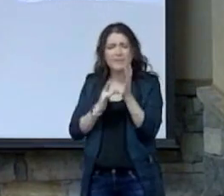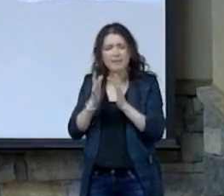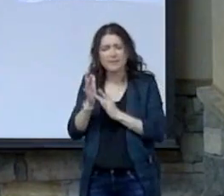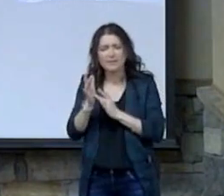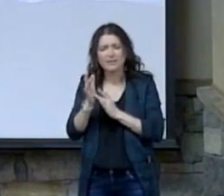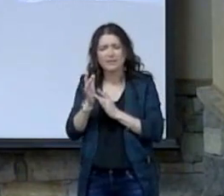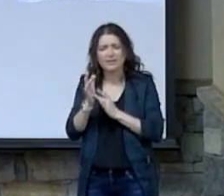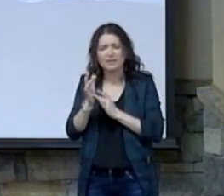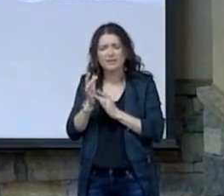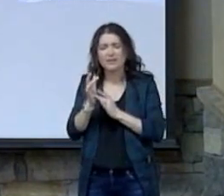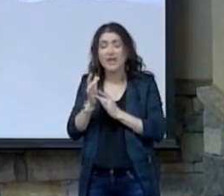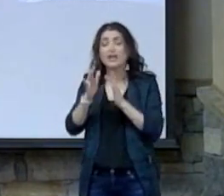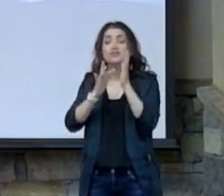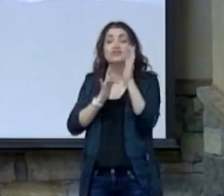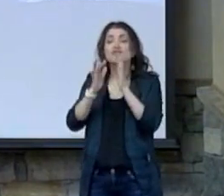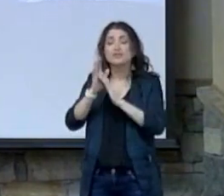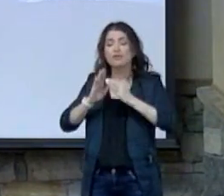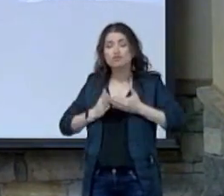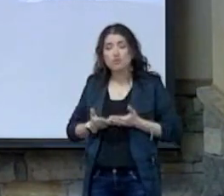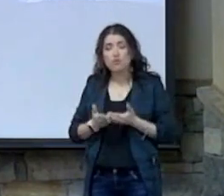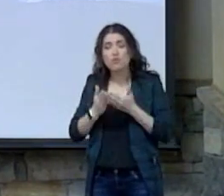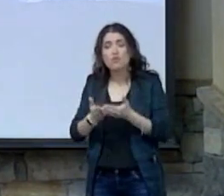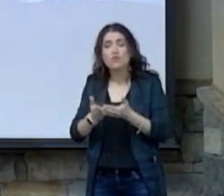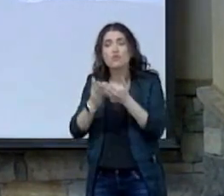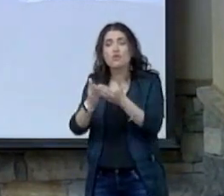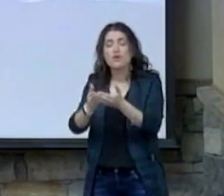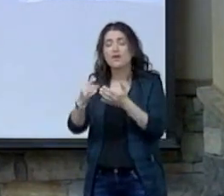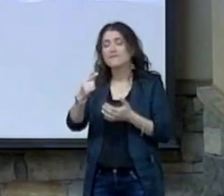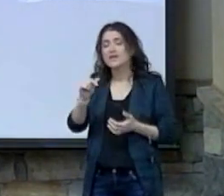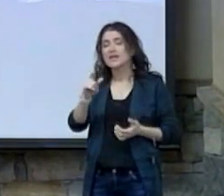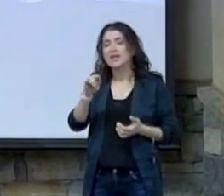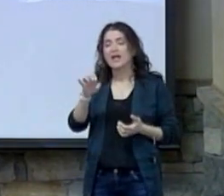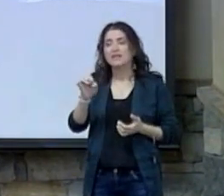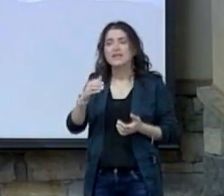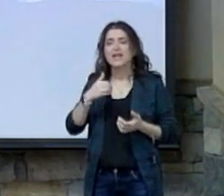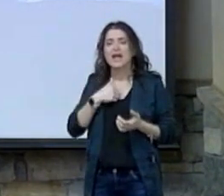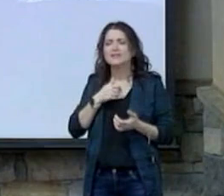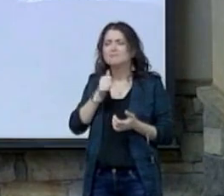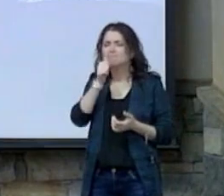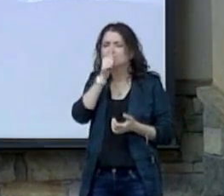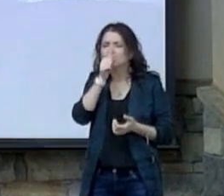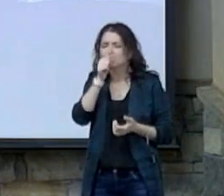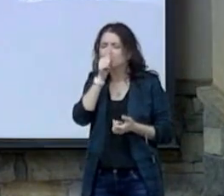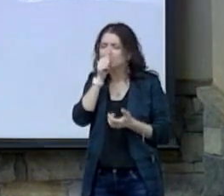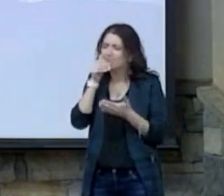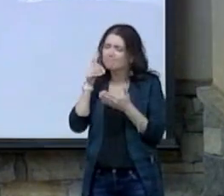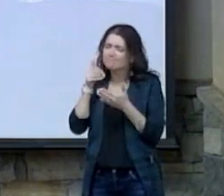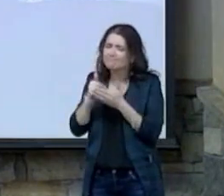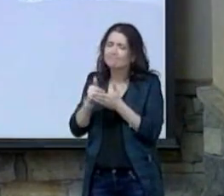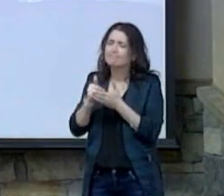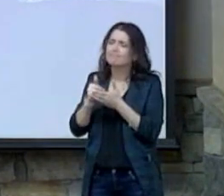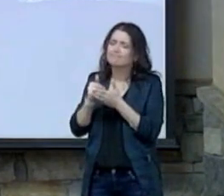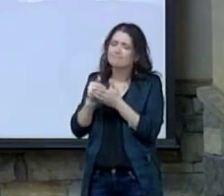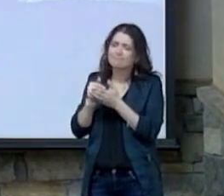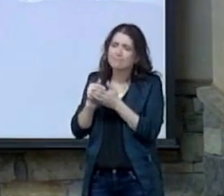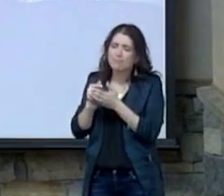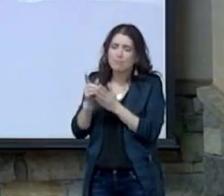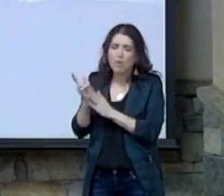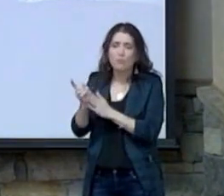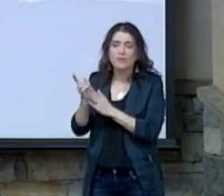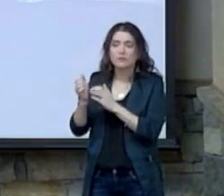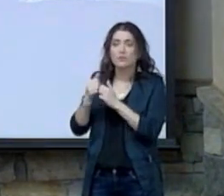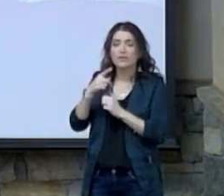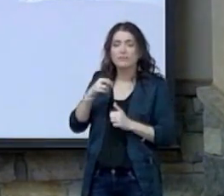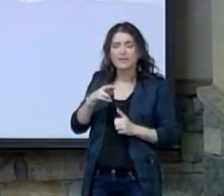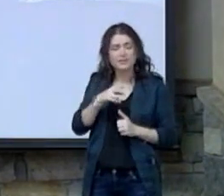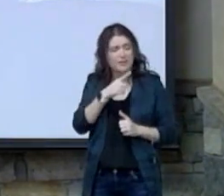on the shore of the Sea of Galilee, and he has this private, intimate moment with Peter where they talk, and Jesus would challenge